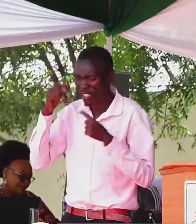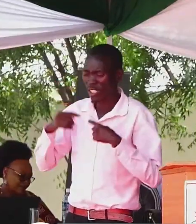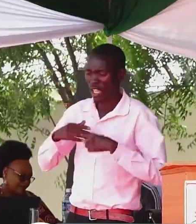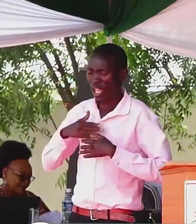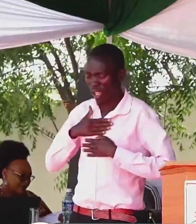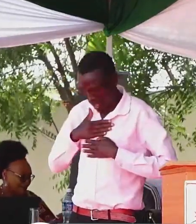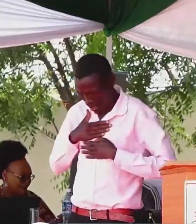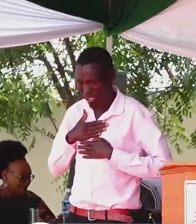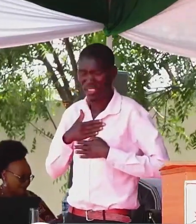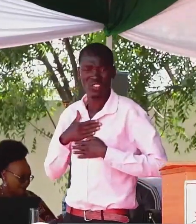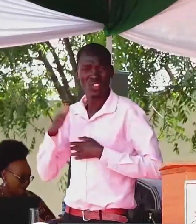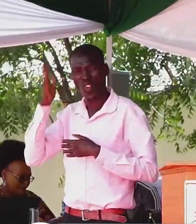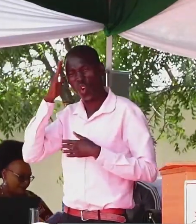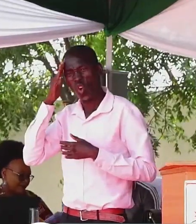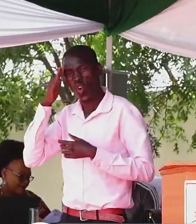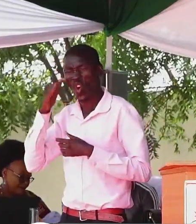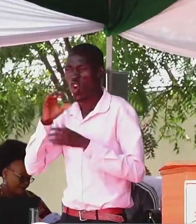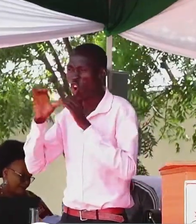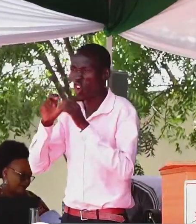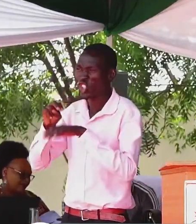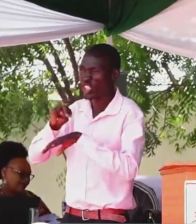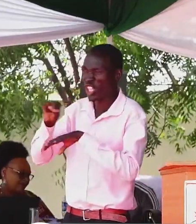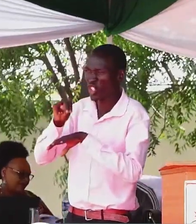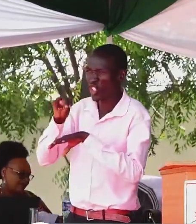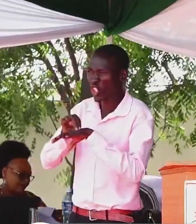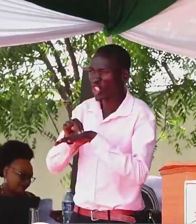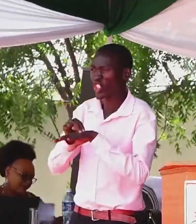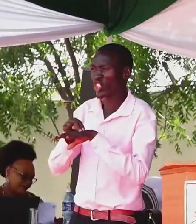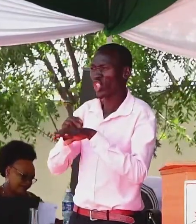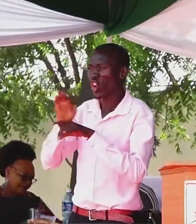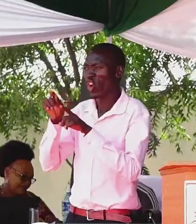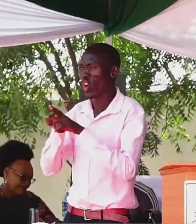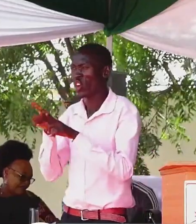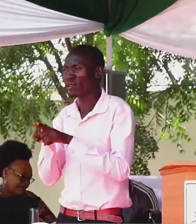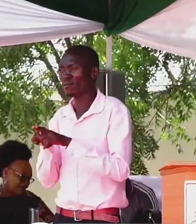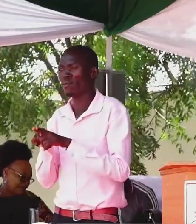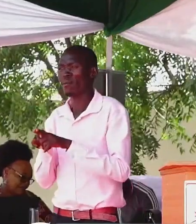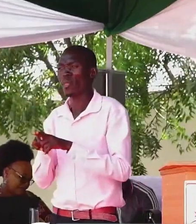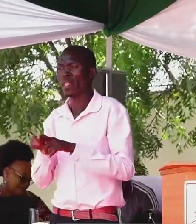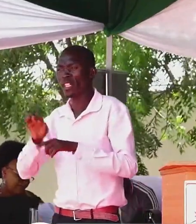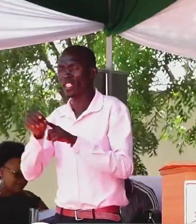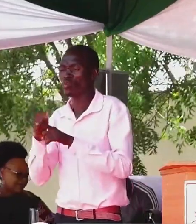we are no longer talking about the National ECD Stakeholders Conference. In